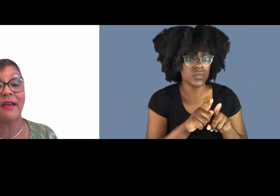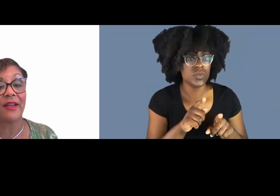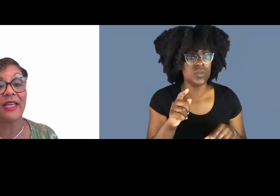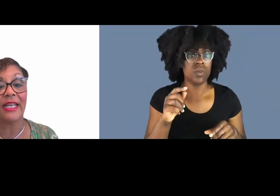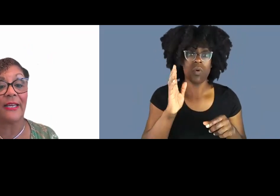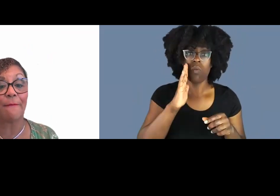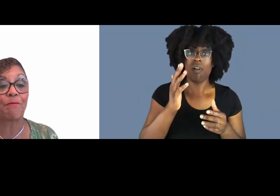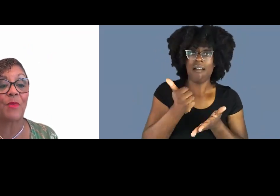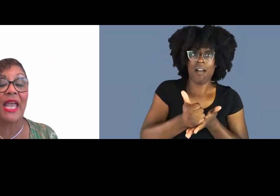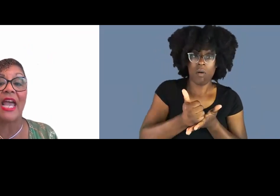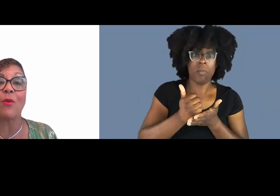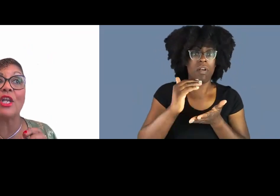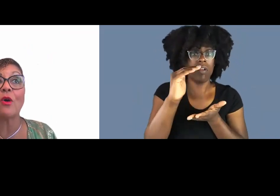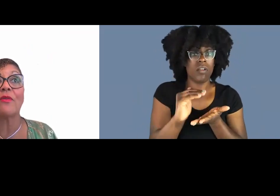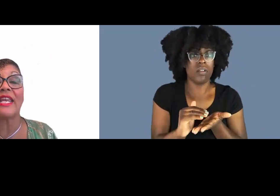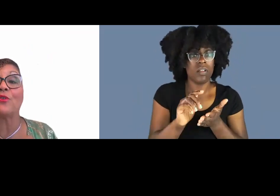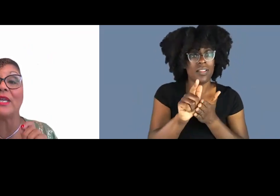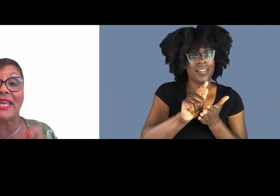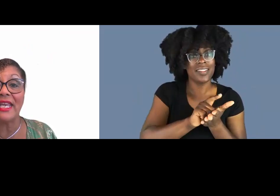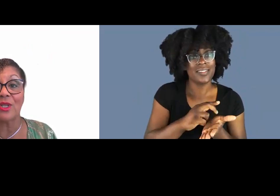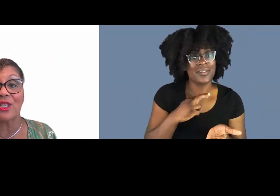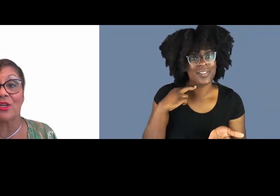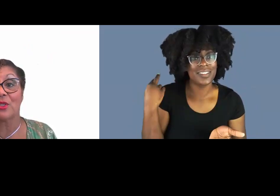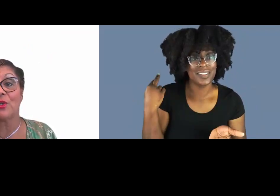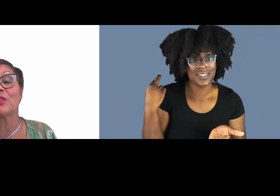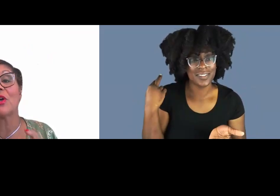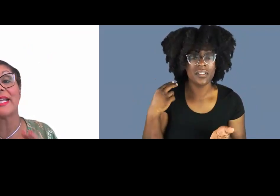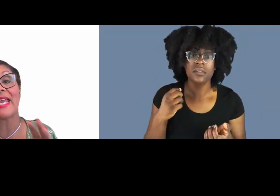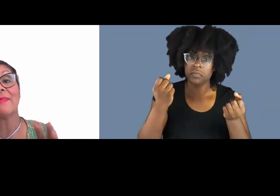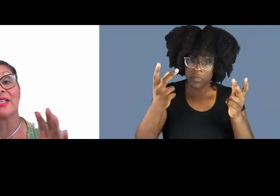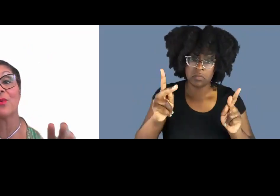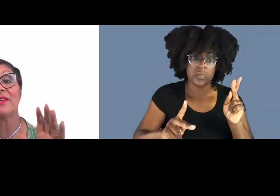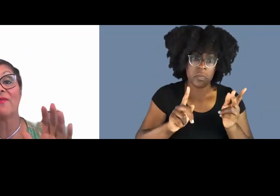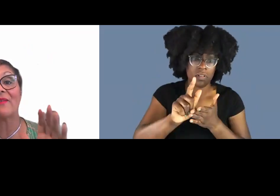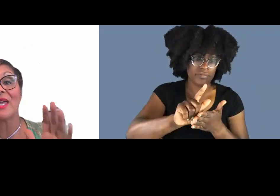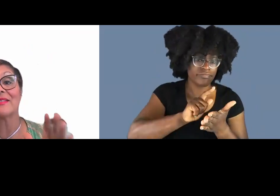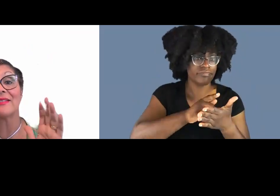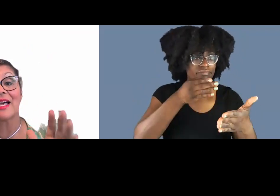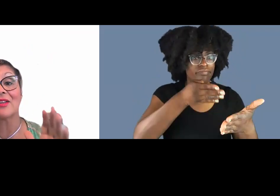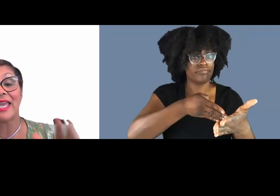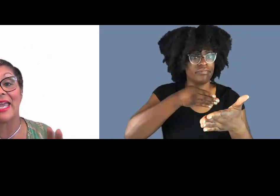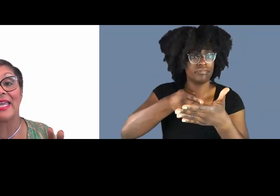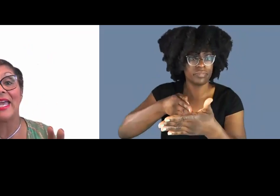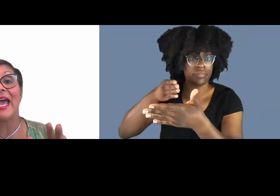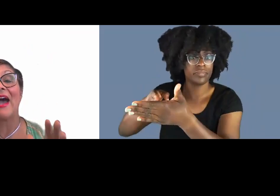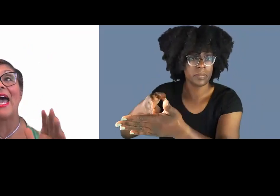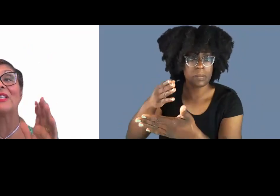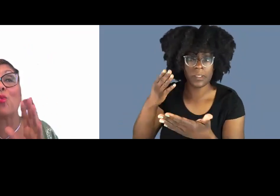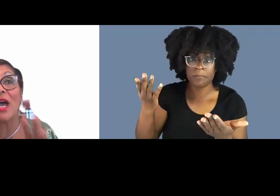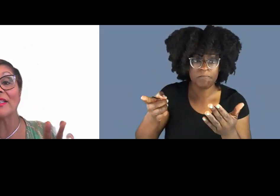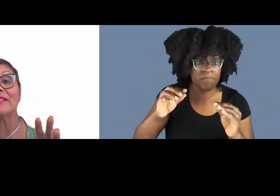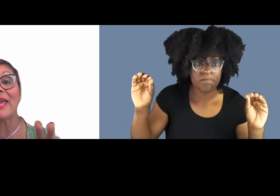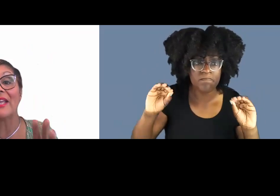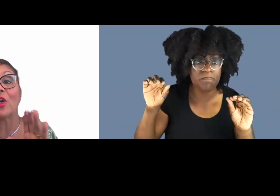it, they're hitting it. And we know that if you get hit with a lawsuit, you're starting at about a $25,000 K,